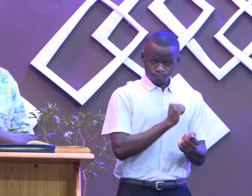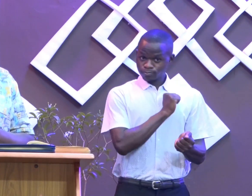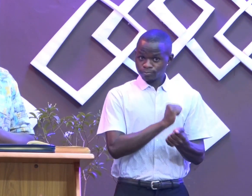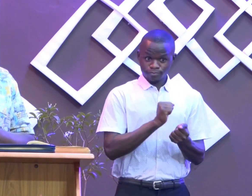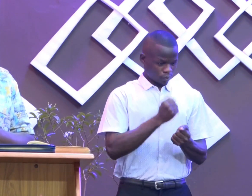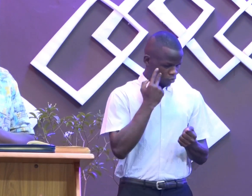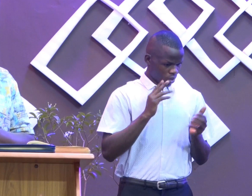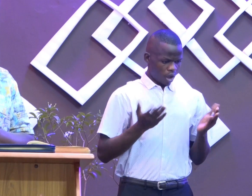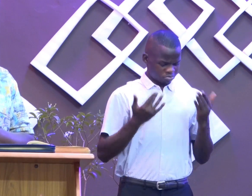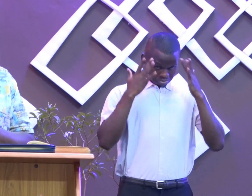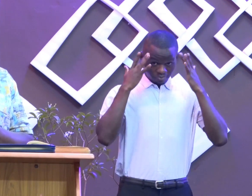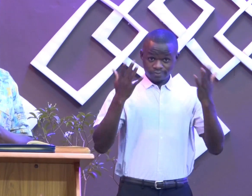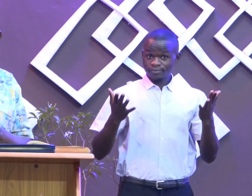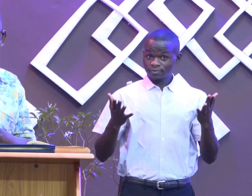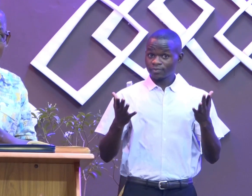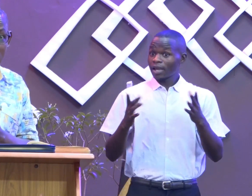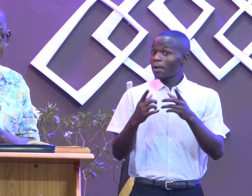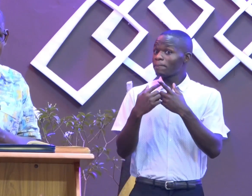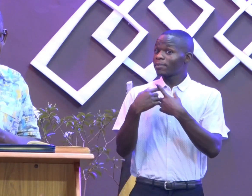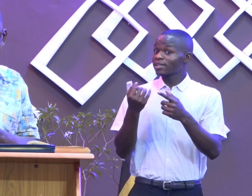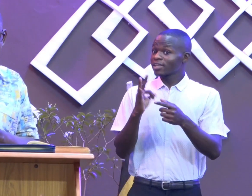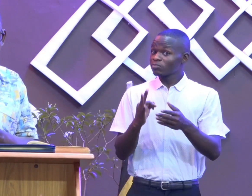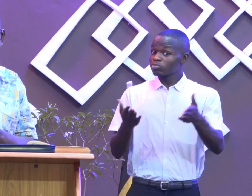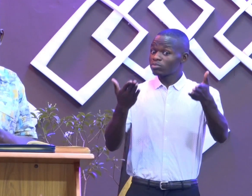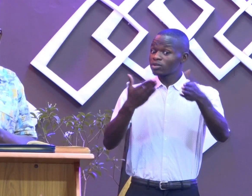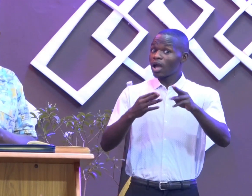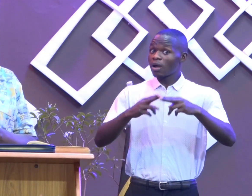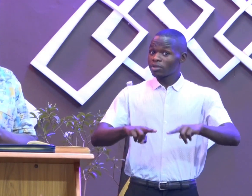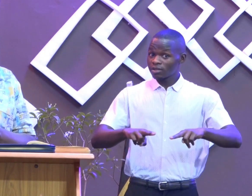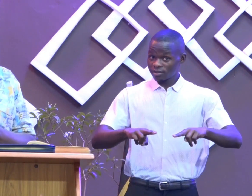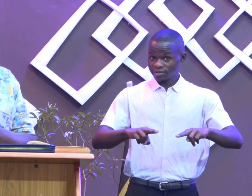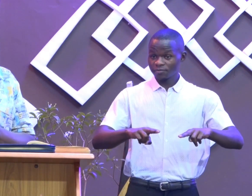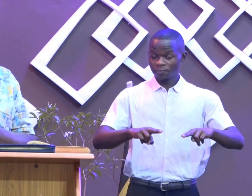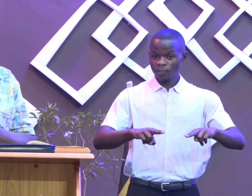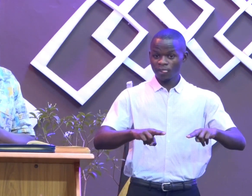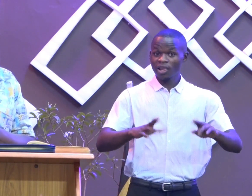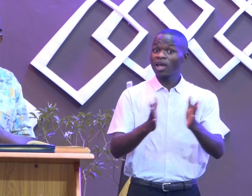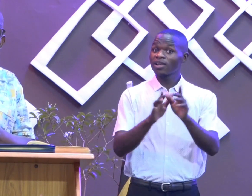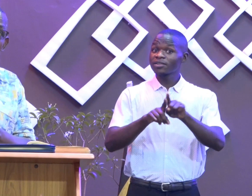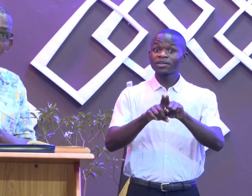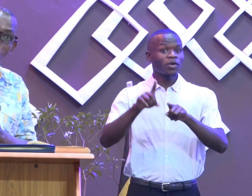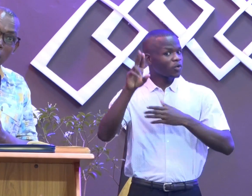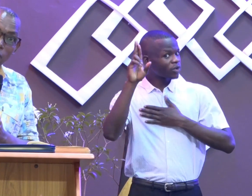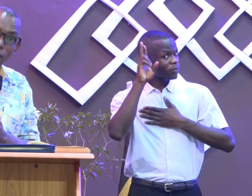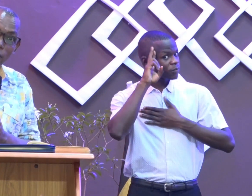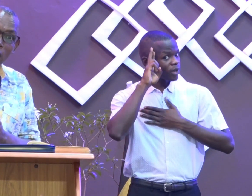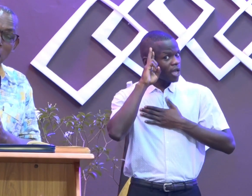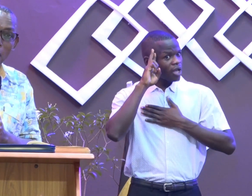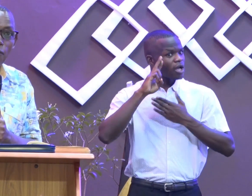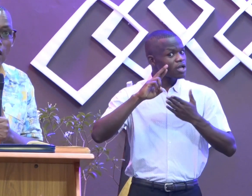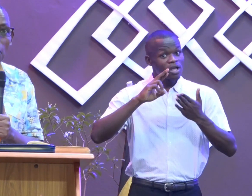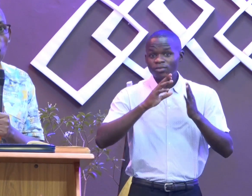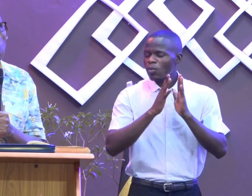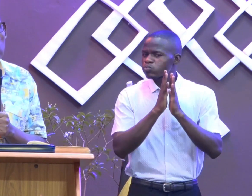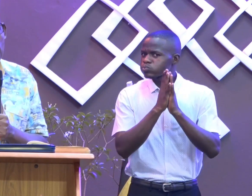how the incorruptible looks like. Naye okufa bwekubeerawo. But when death happens. Ate jukira nti abatuukirivu si